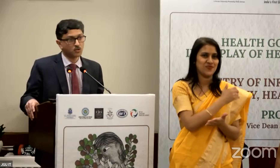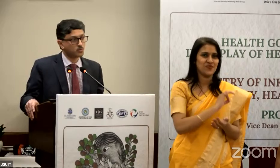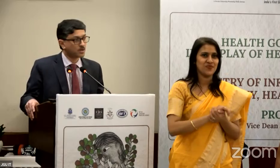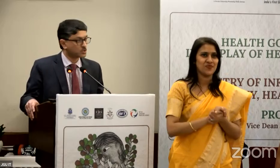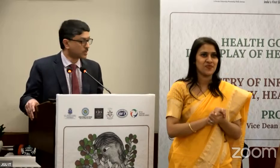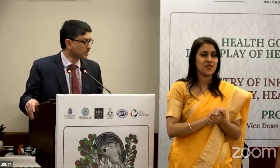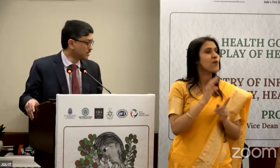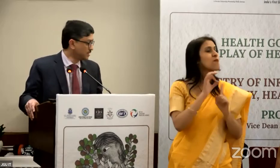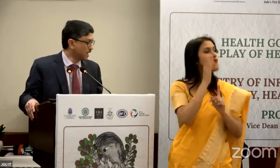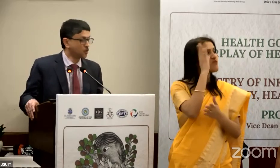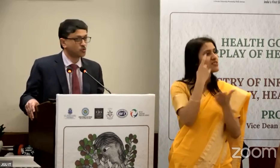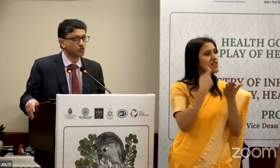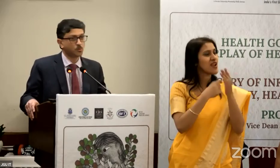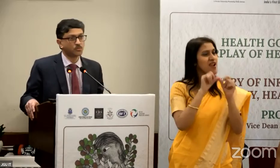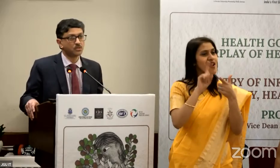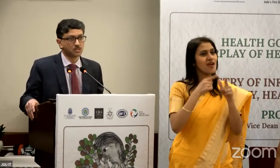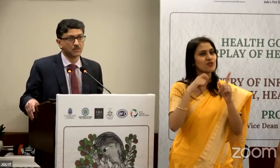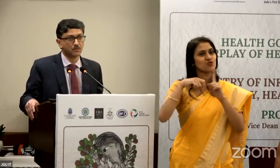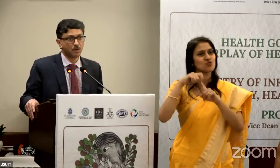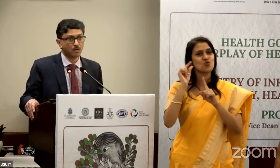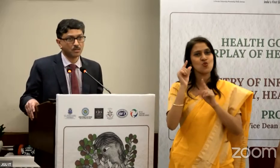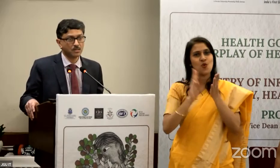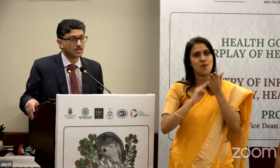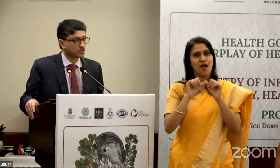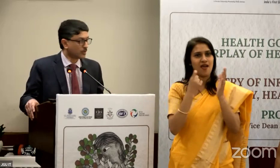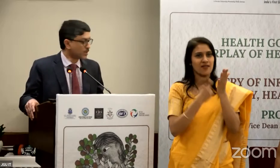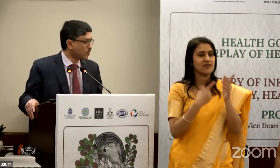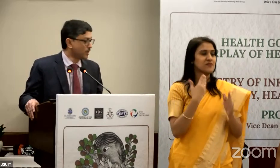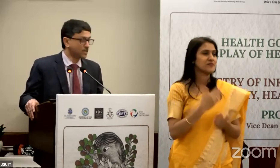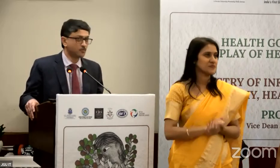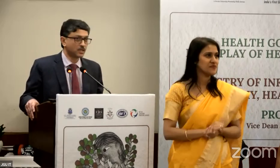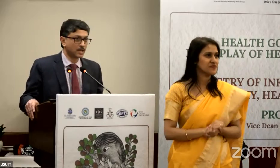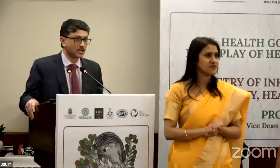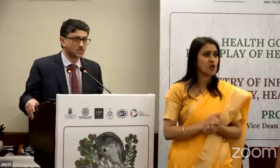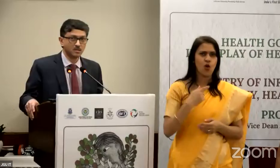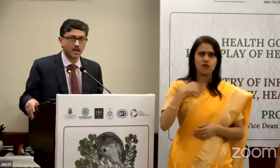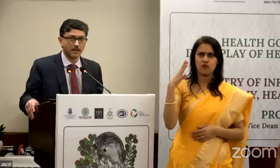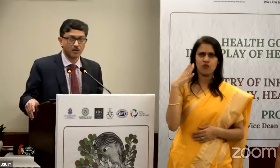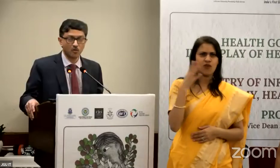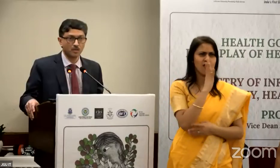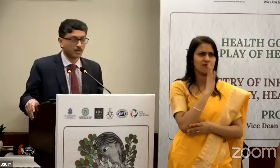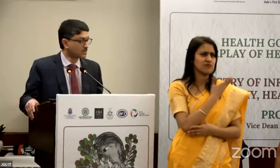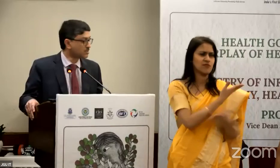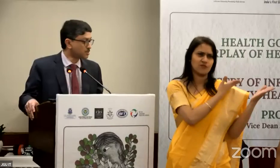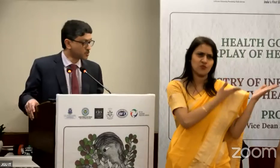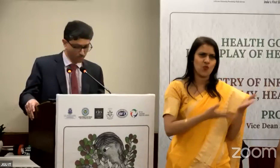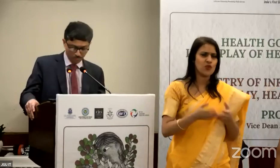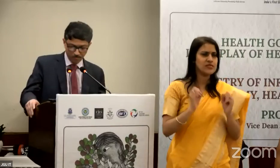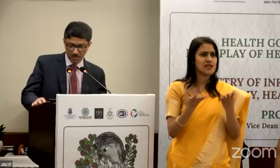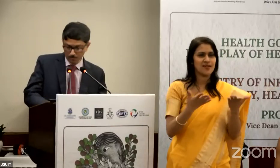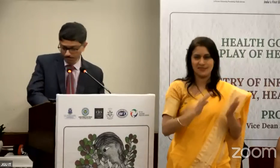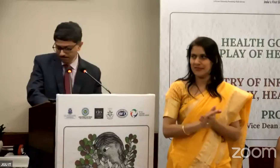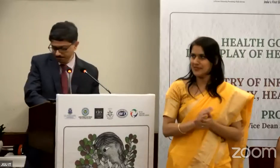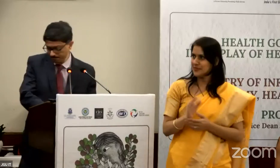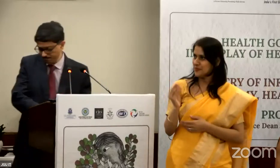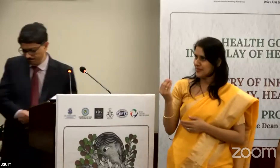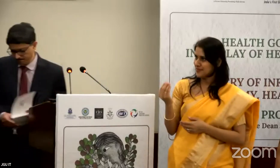Professor Rajkumar as well, and also to Professor Stephen Mark. So we are all waiting for the lecture, and I hope that we can start soon.